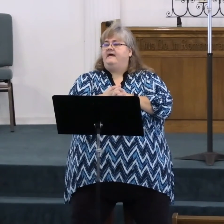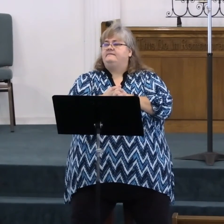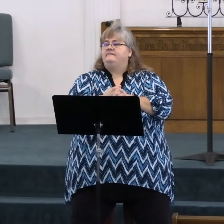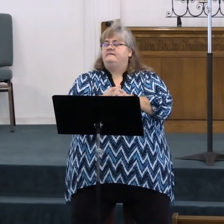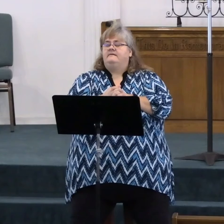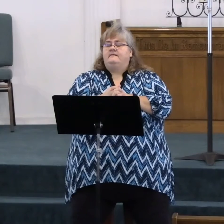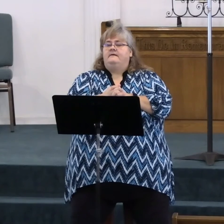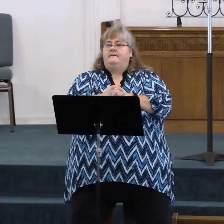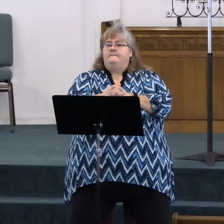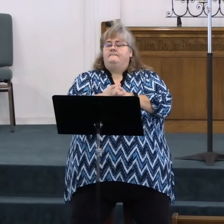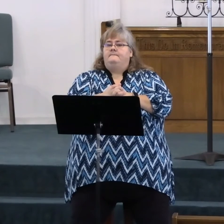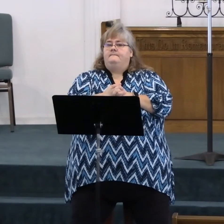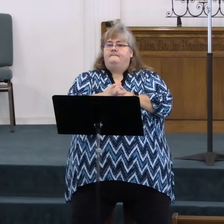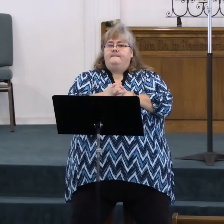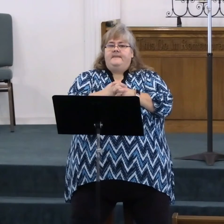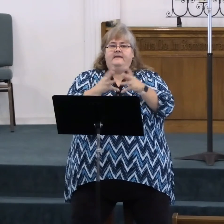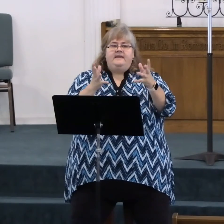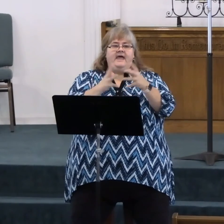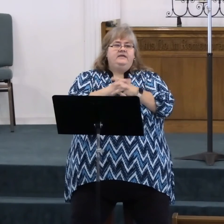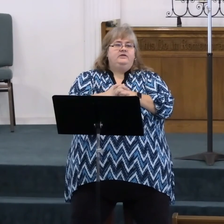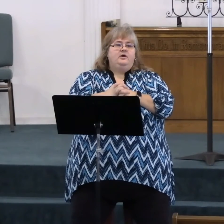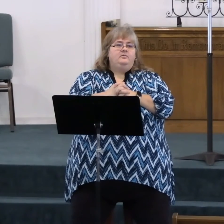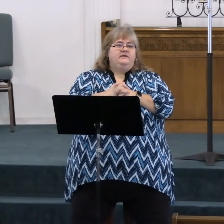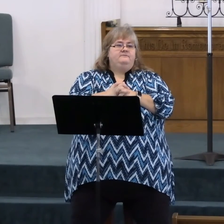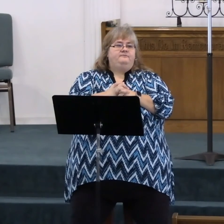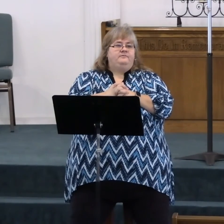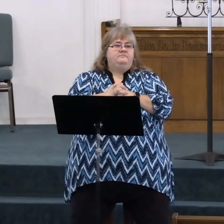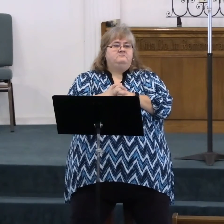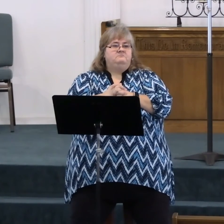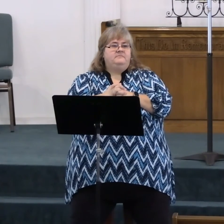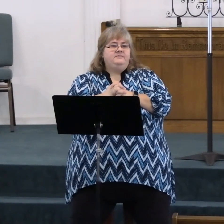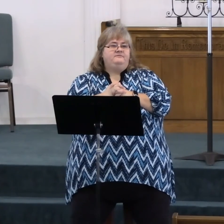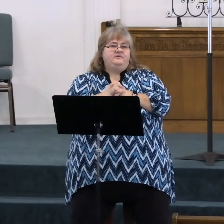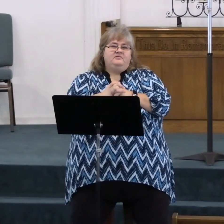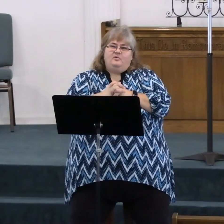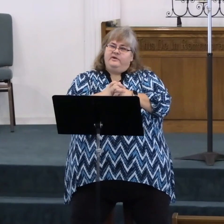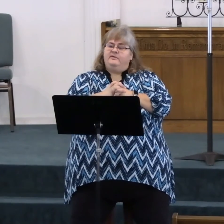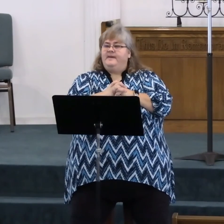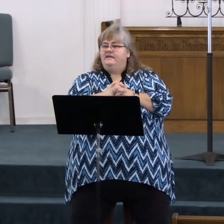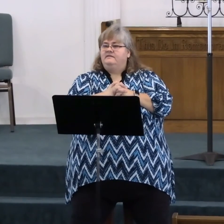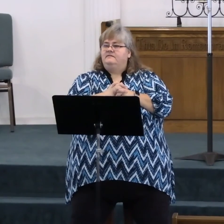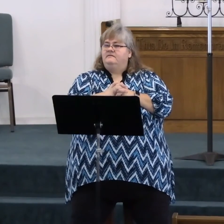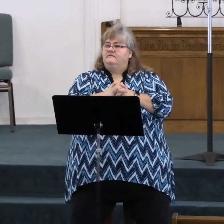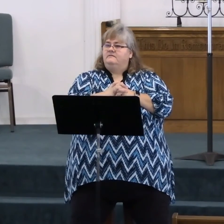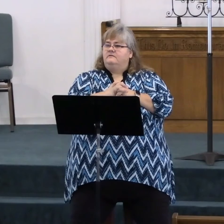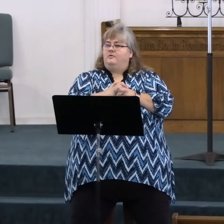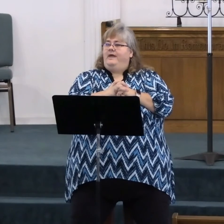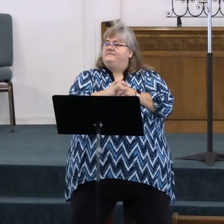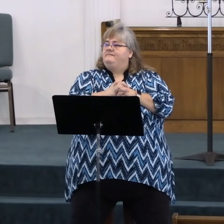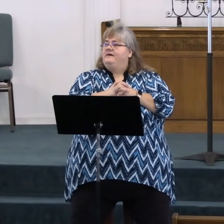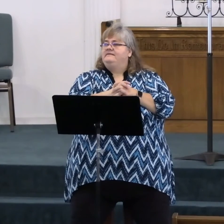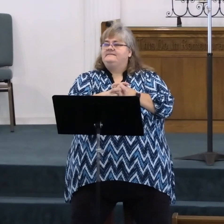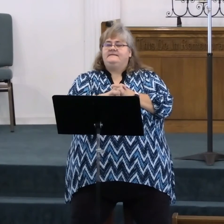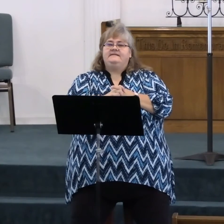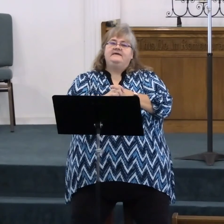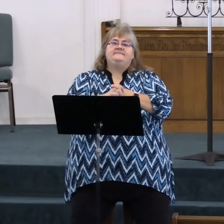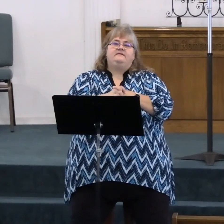that. And hey, you know, if maybe you feel a little weird about it, grab somebody to sit next to